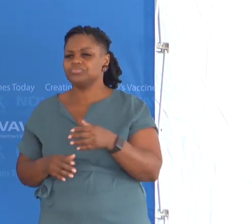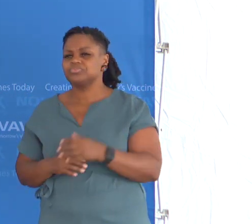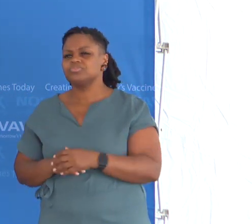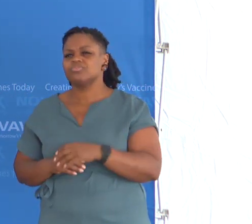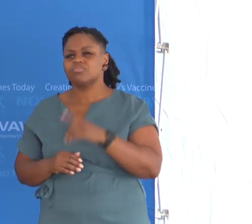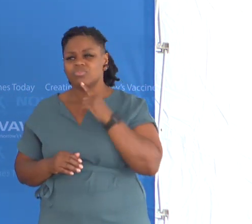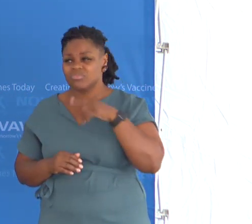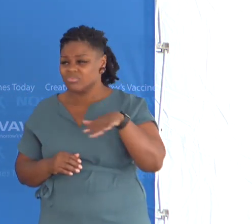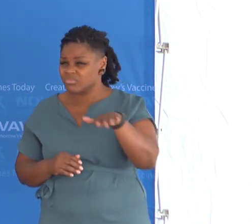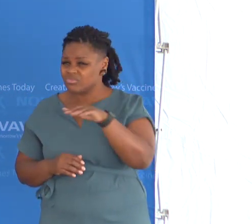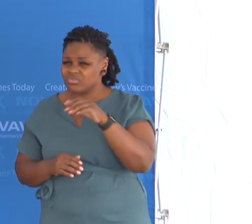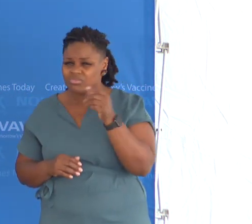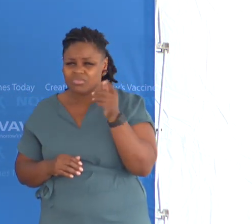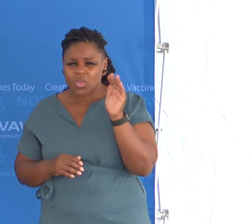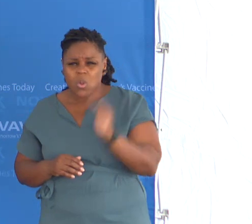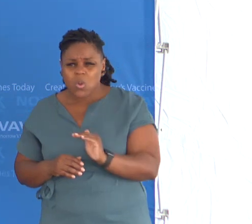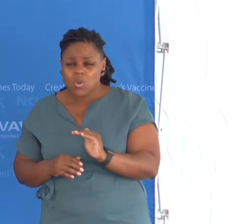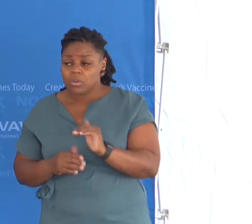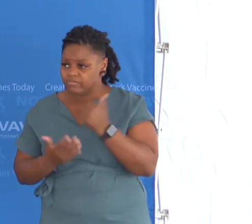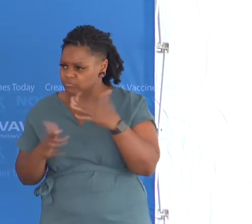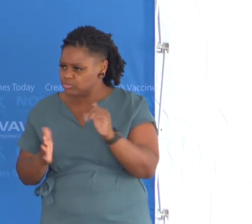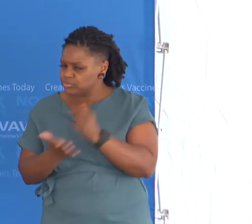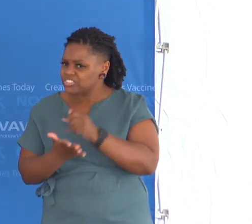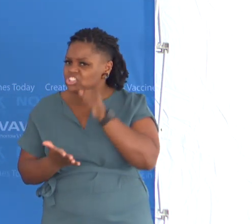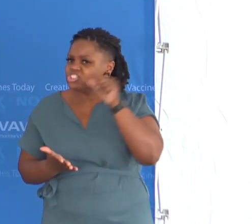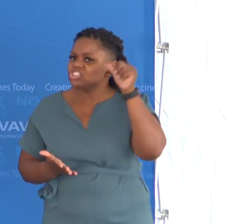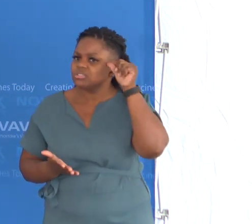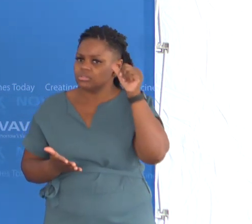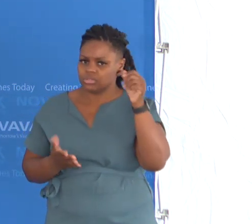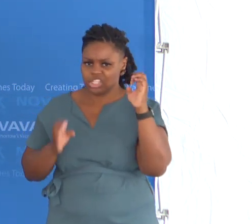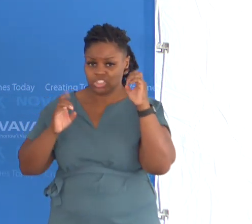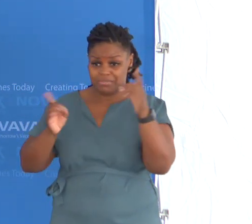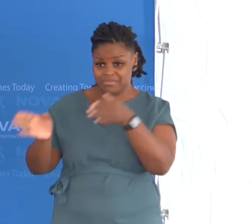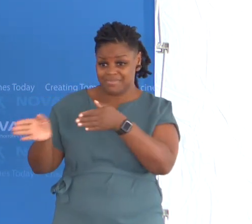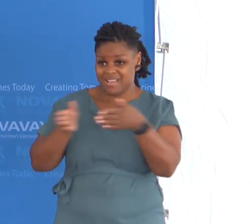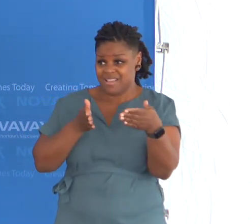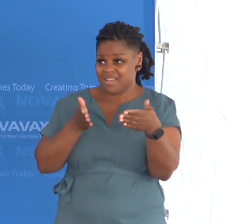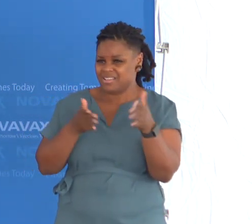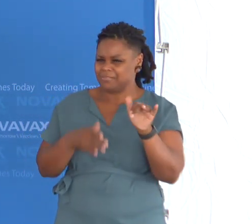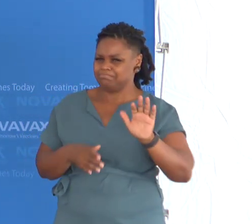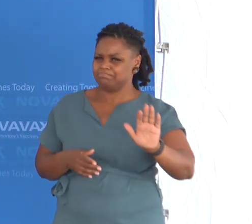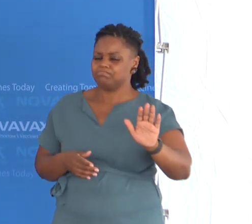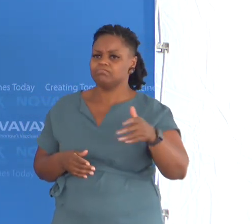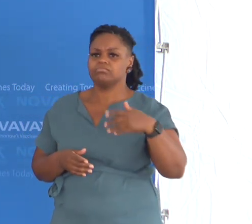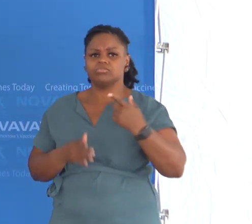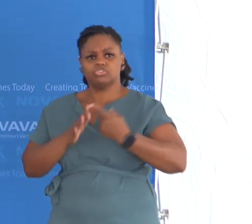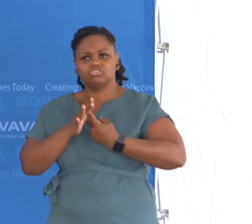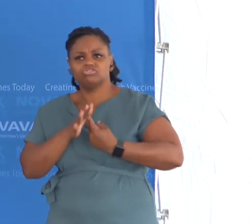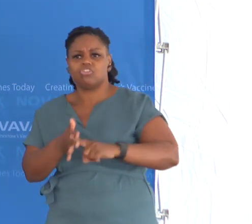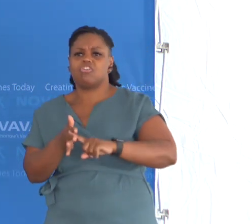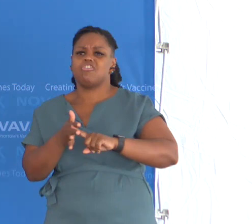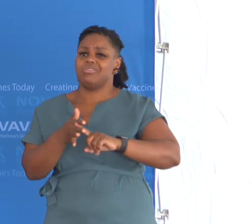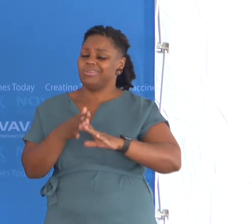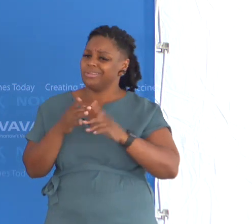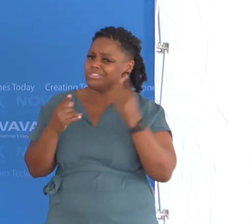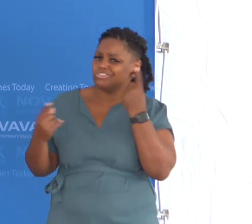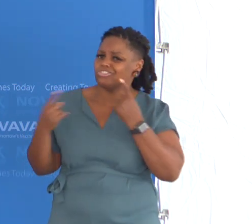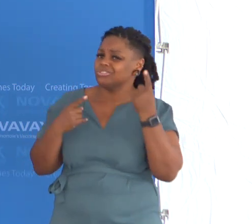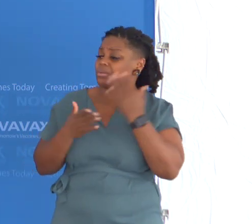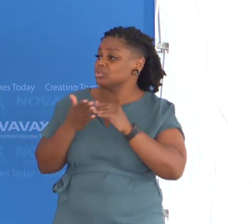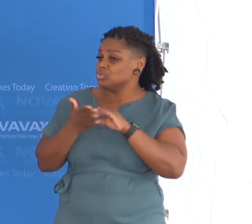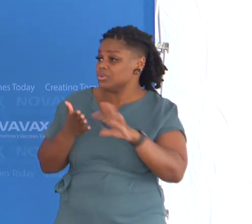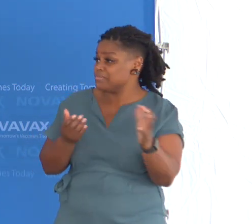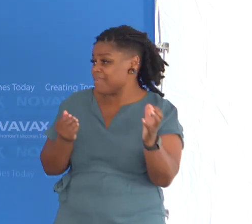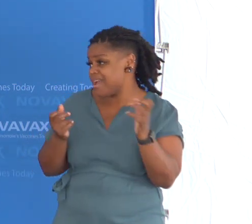Maryland State Department of Education, to at least begin bringing some students back safely into